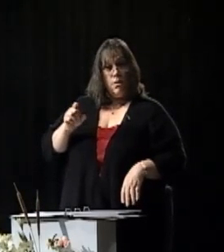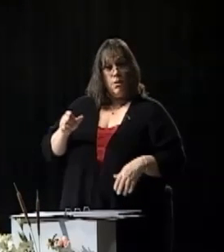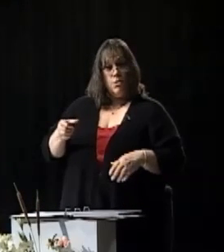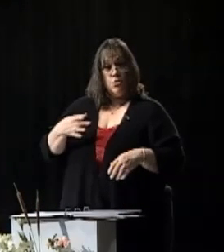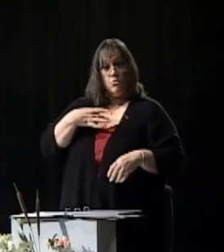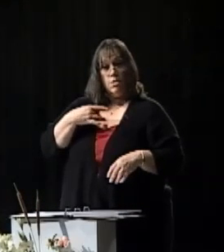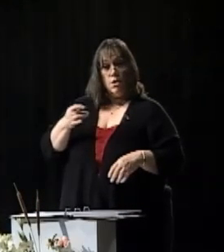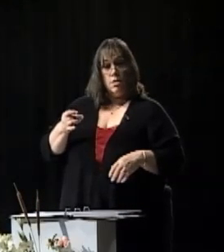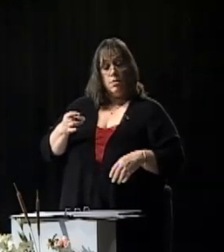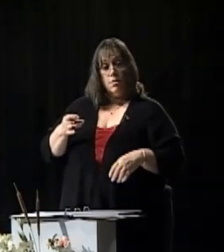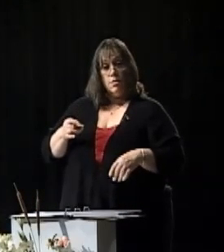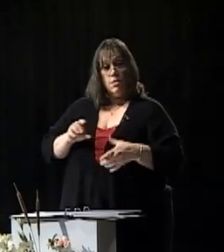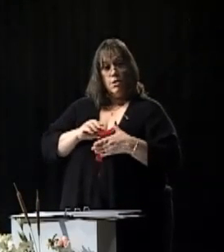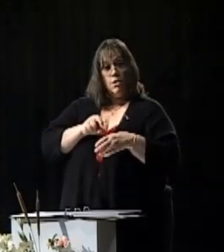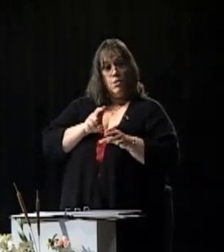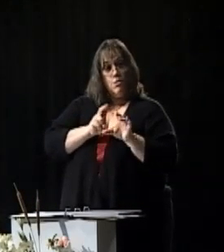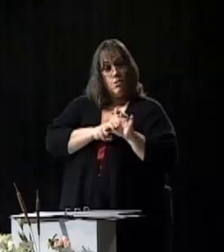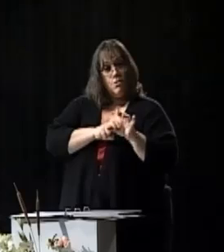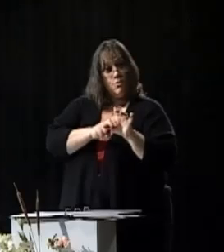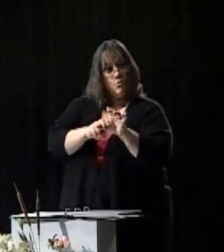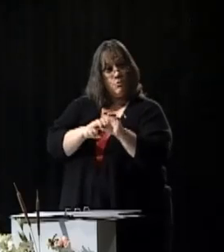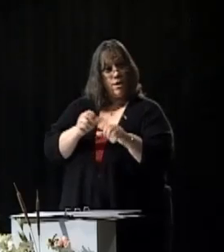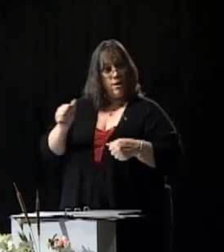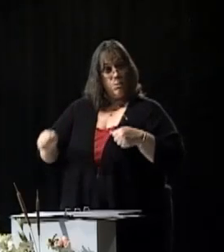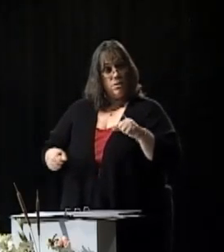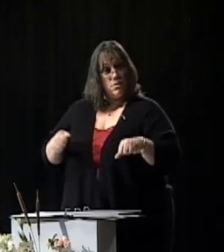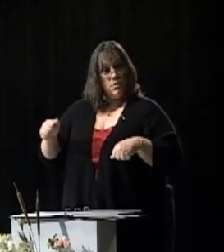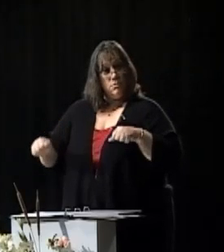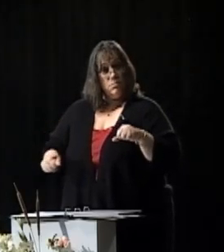Do you like riding a bicycle?